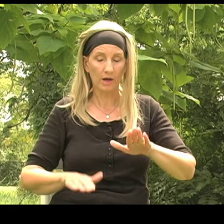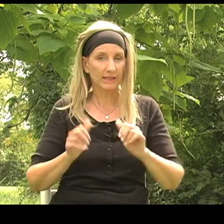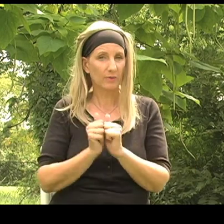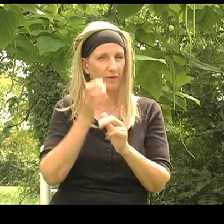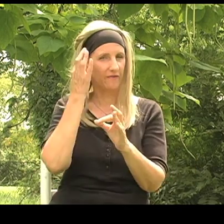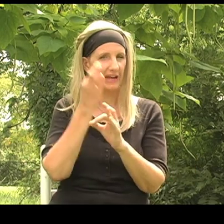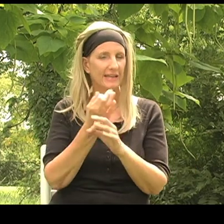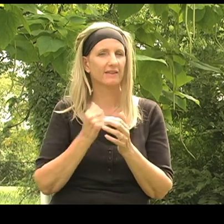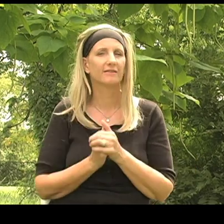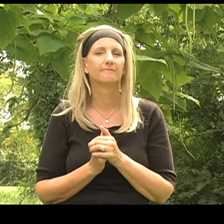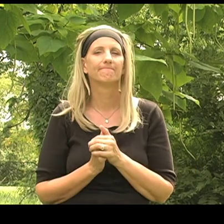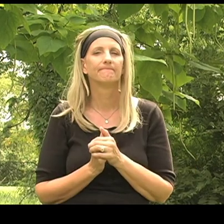Walking with faith,